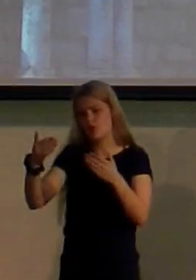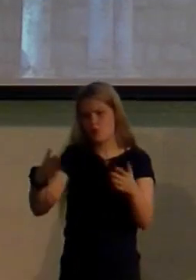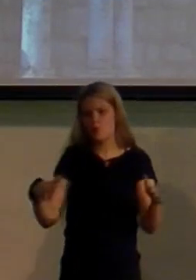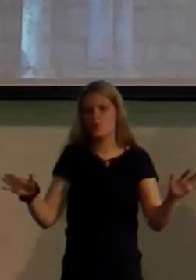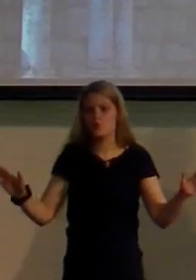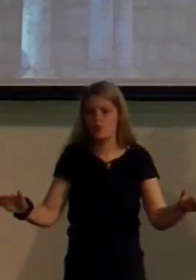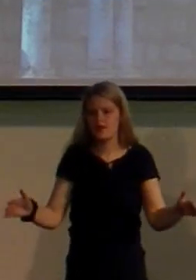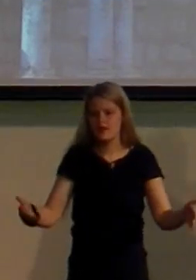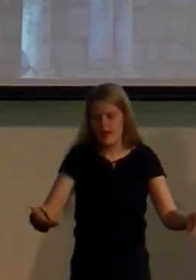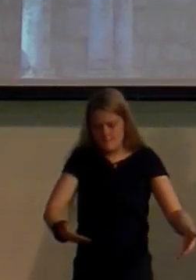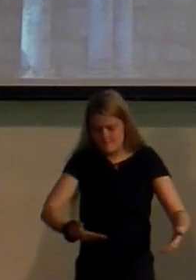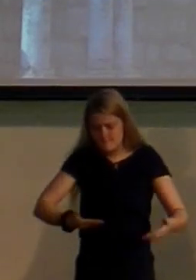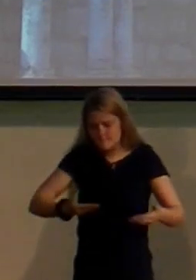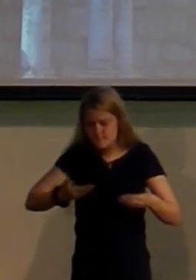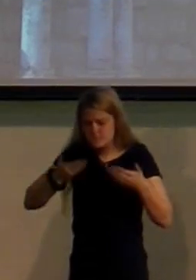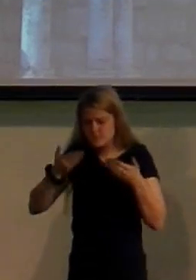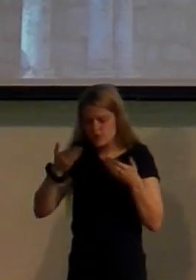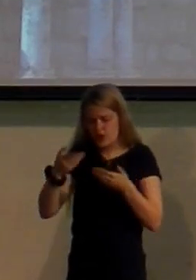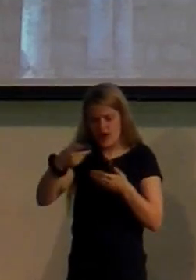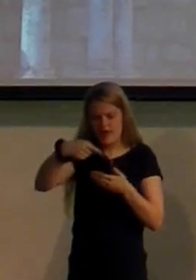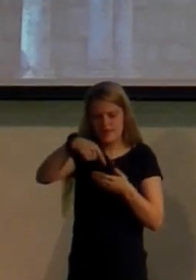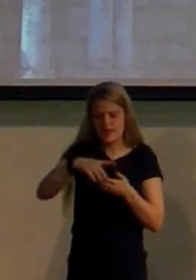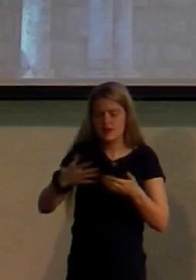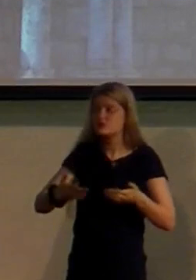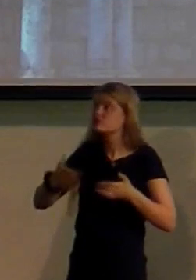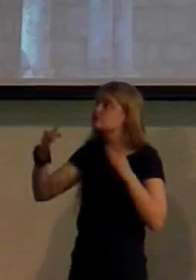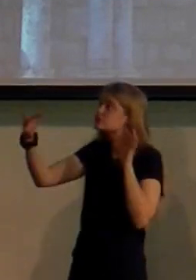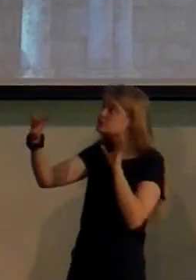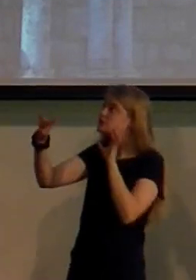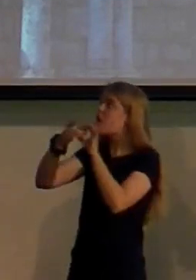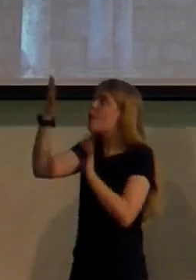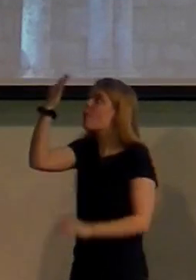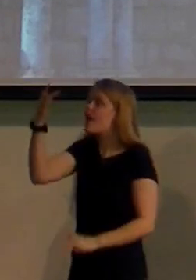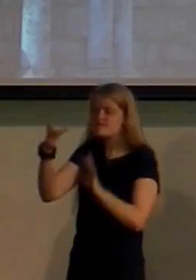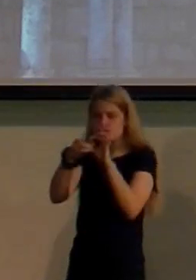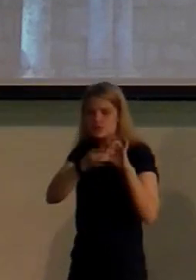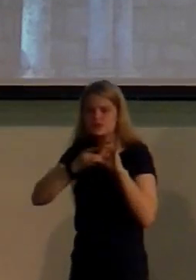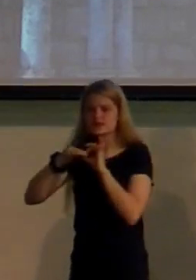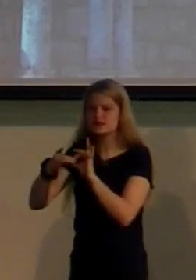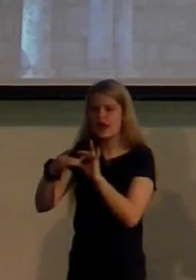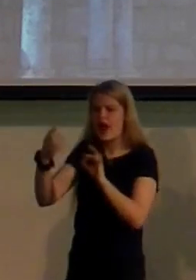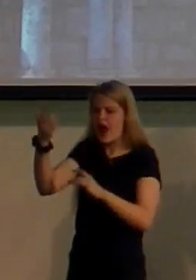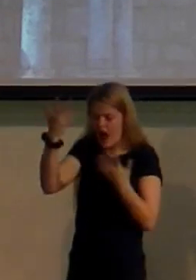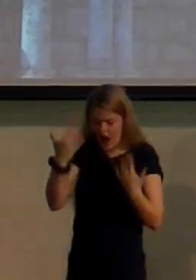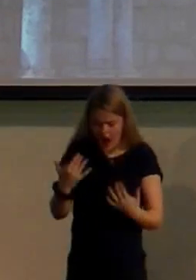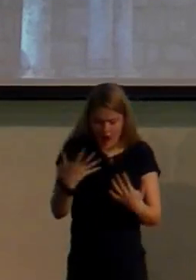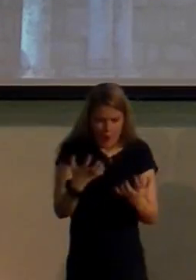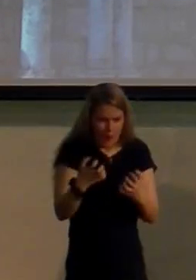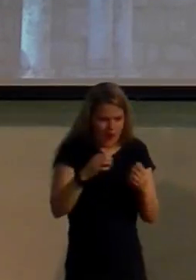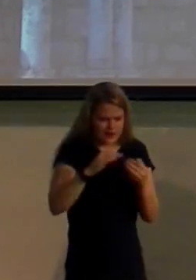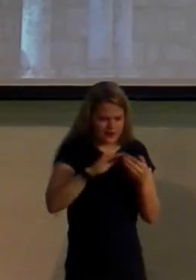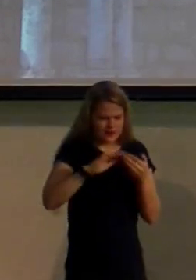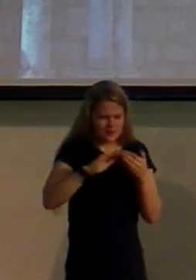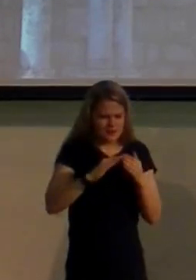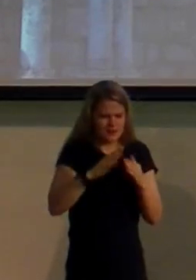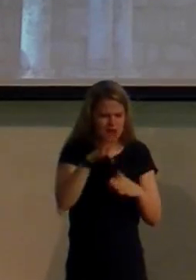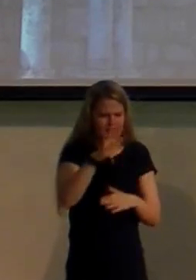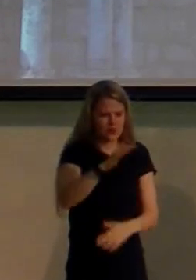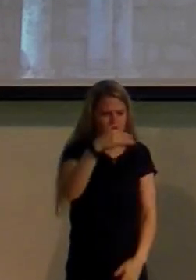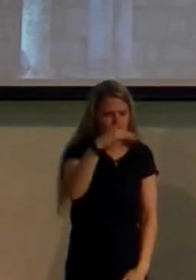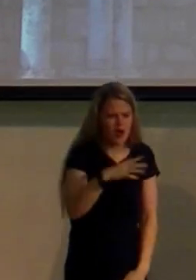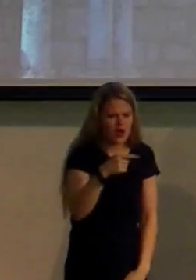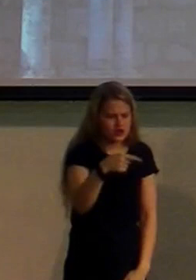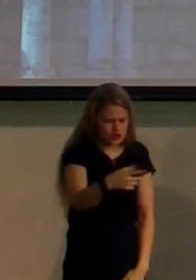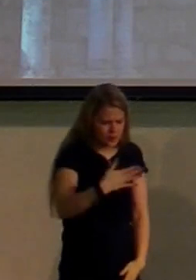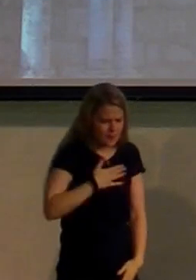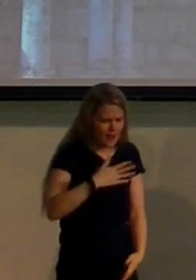bring them to himself that they could have relationship. He said, I want to be your God. I want you to be my people.